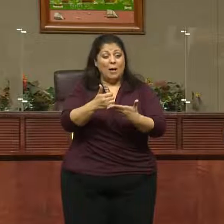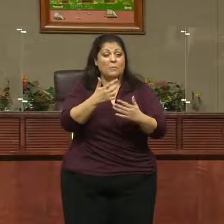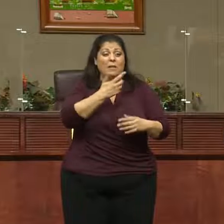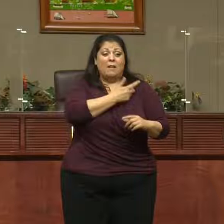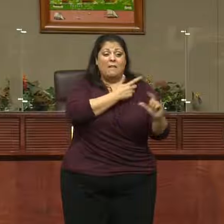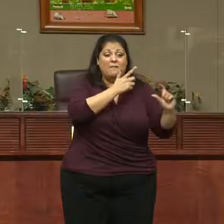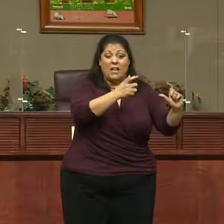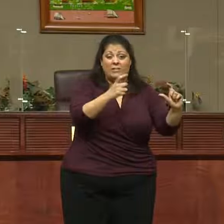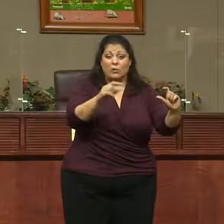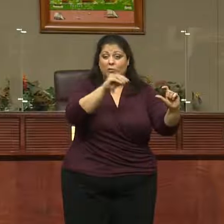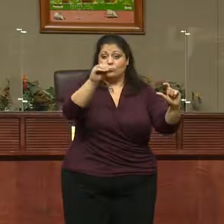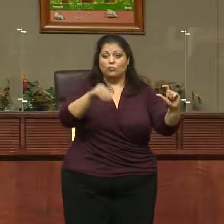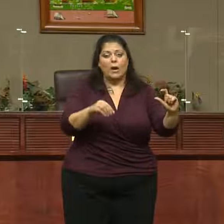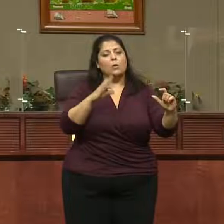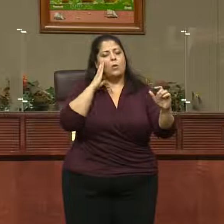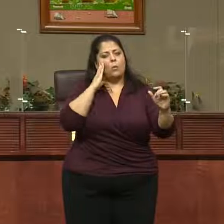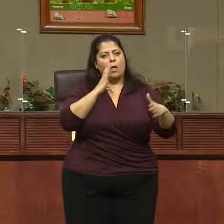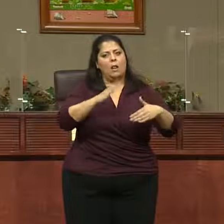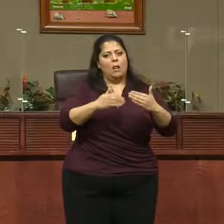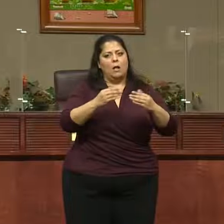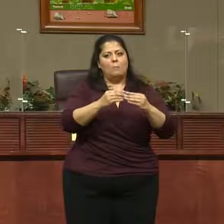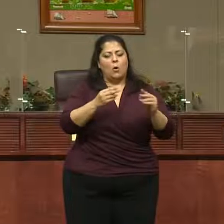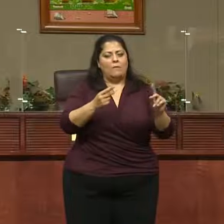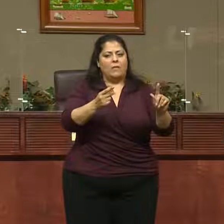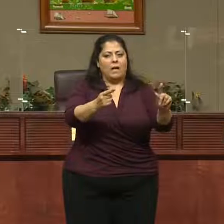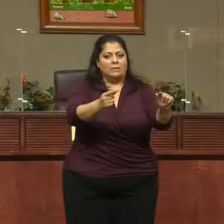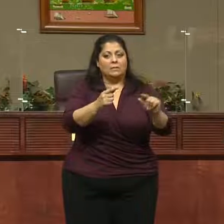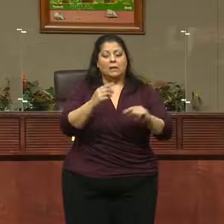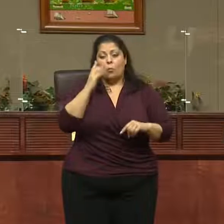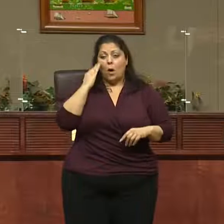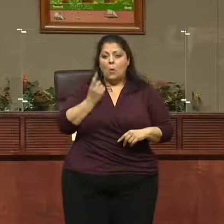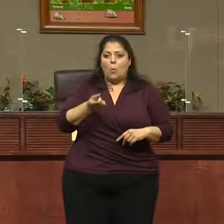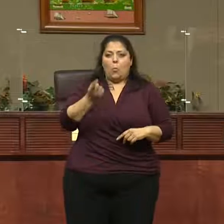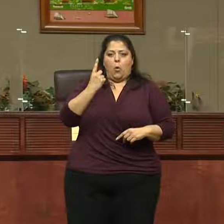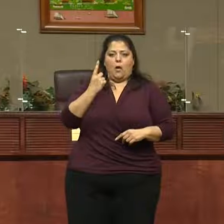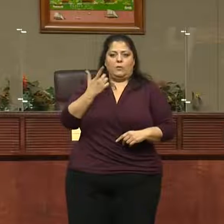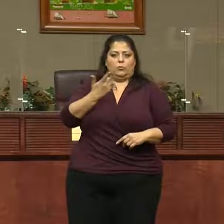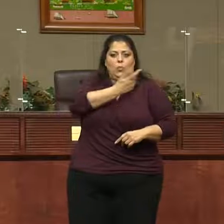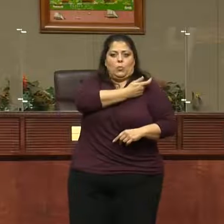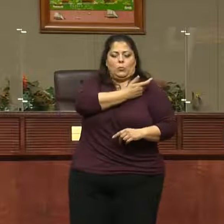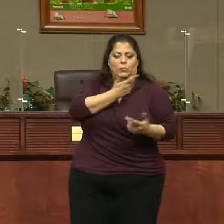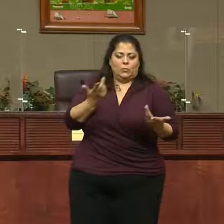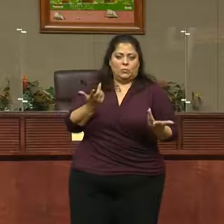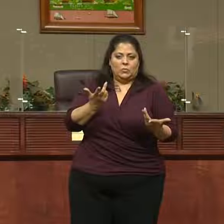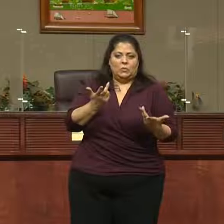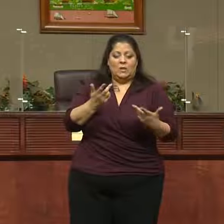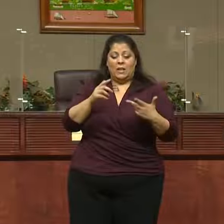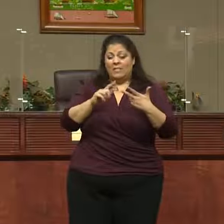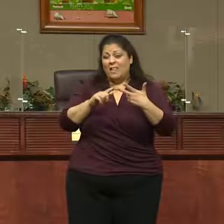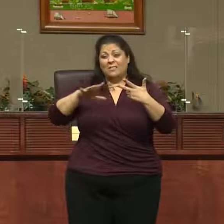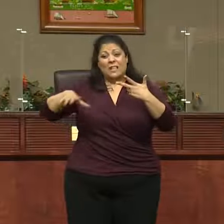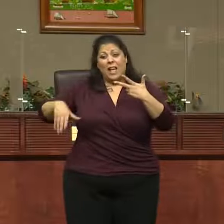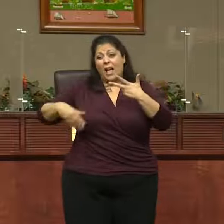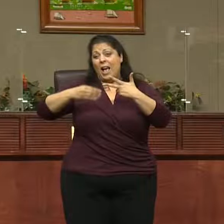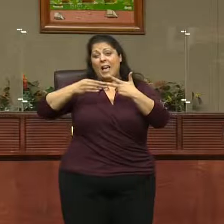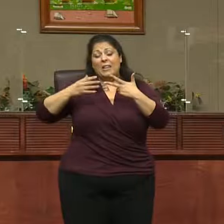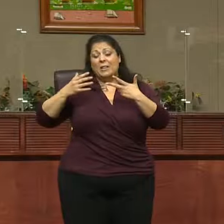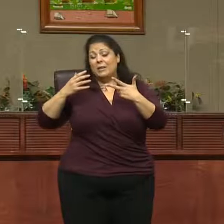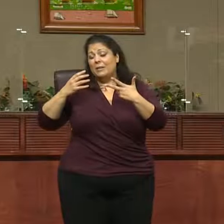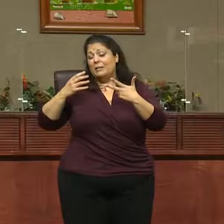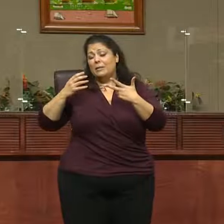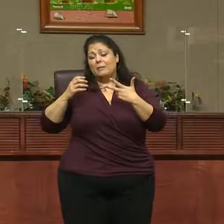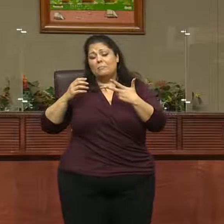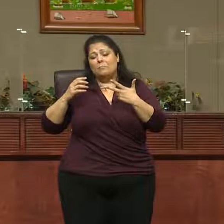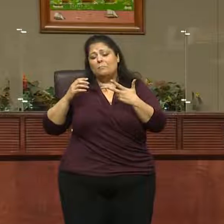rate, again, as it's one dosage. As you give it, people don't have to come back. And it's just another tool. It adds